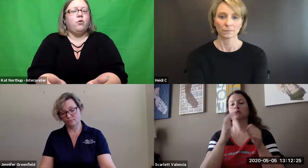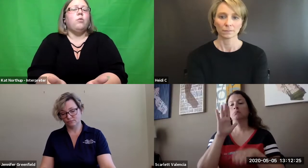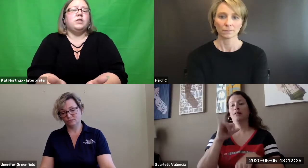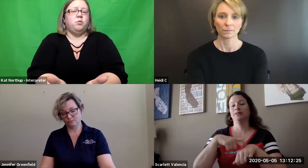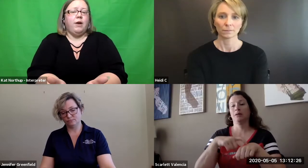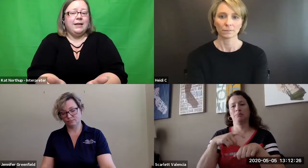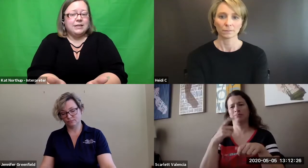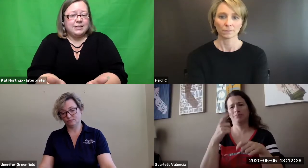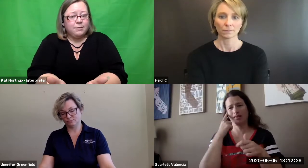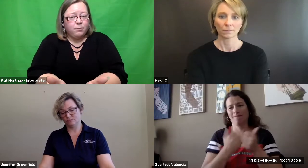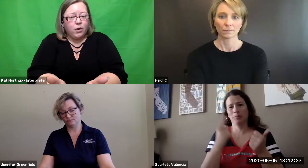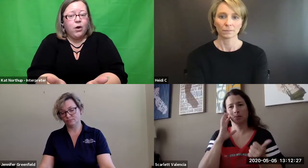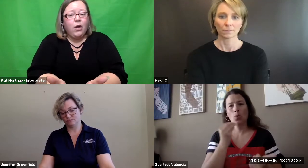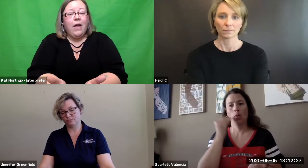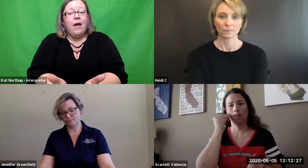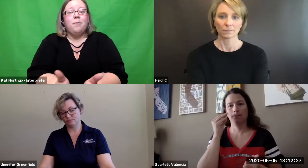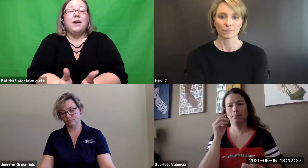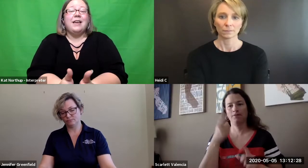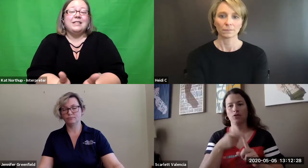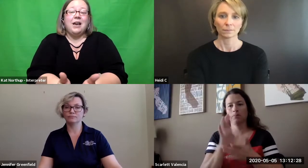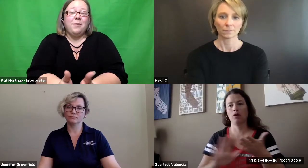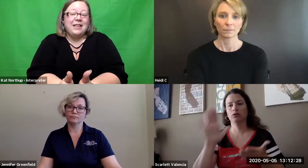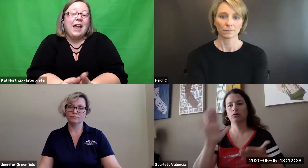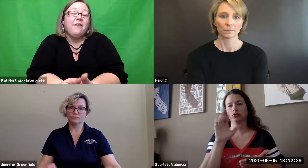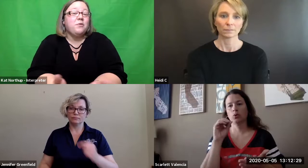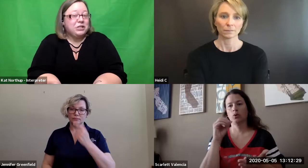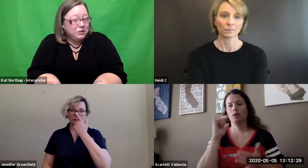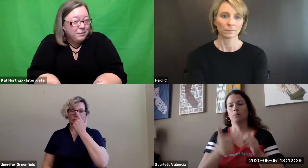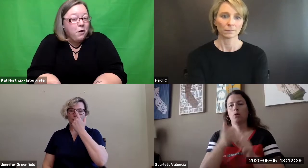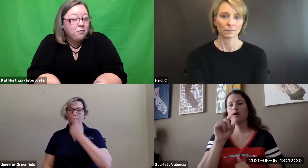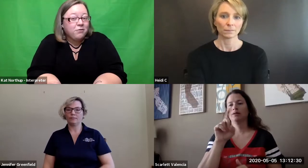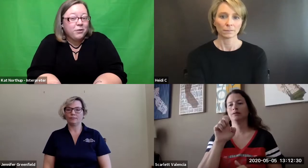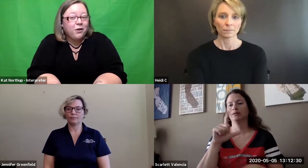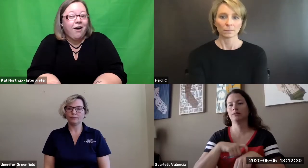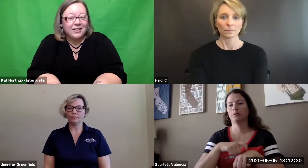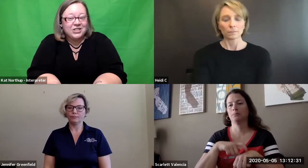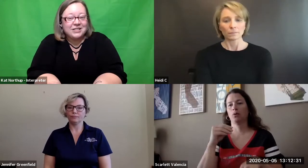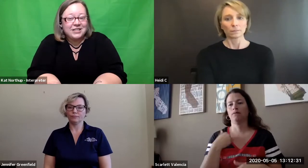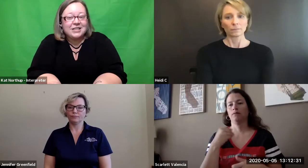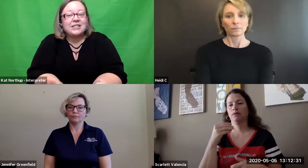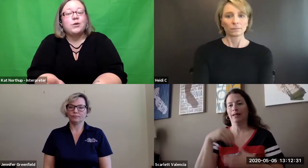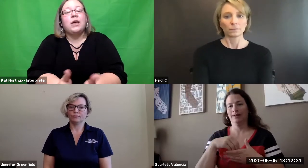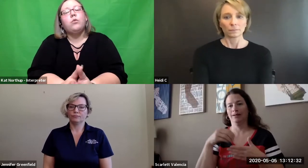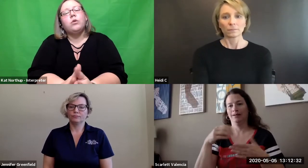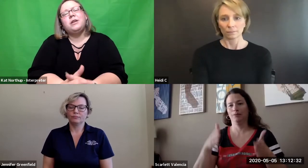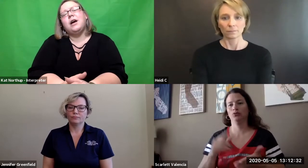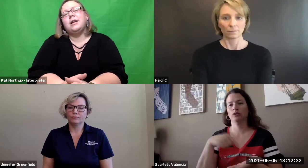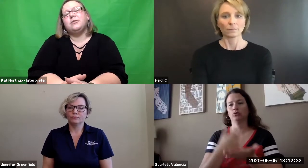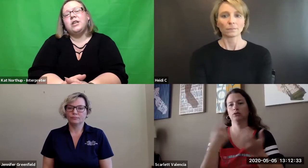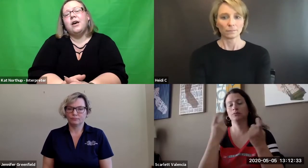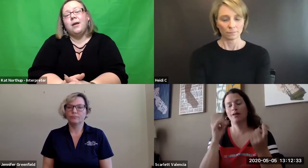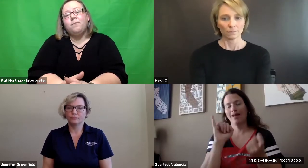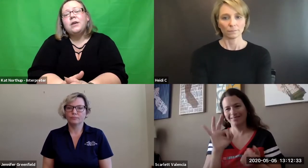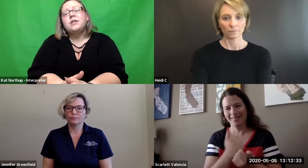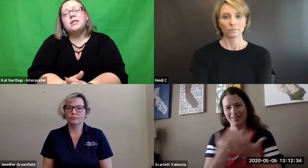sometime before winter break in December. By that time, I think everyone should be home from their colleges. And so that would be an